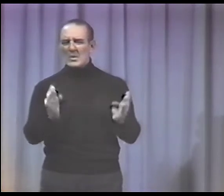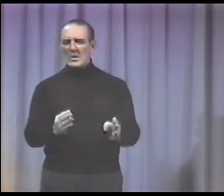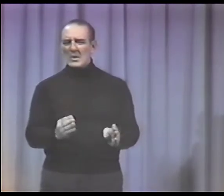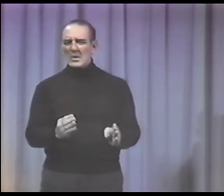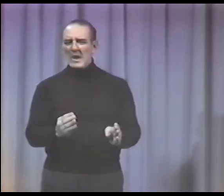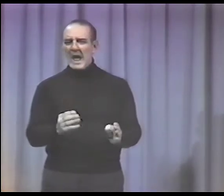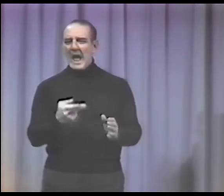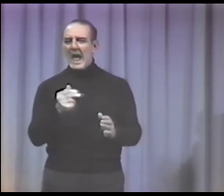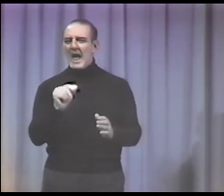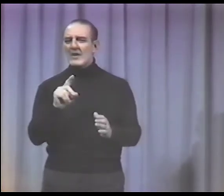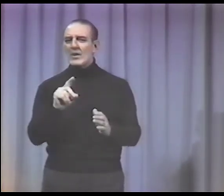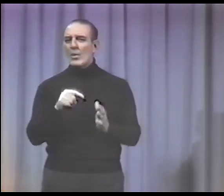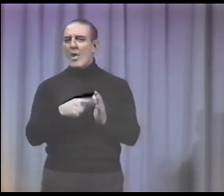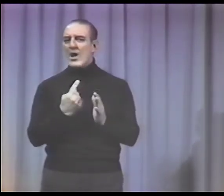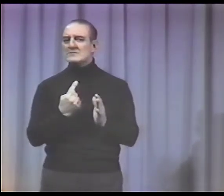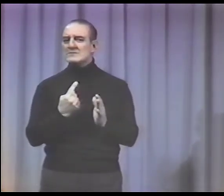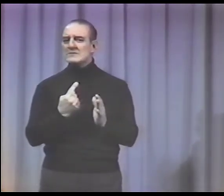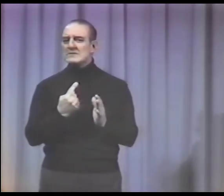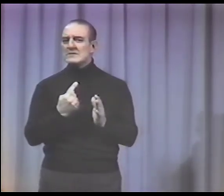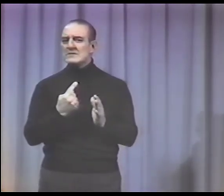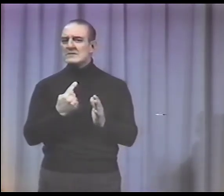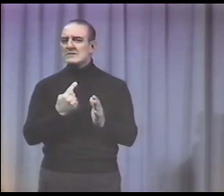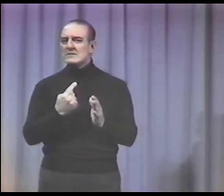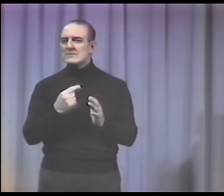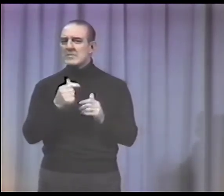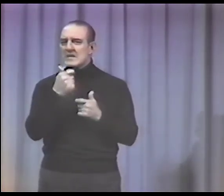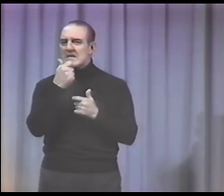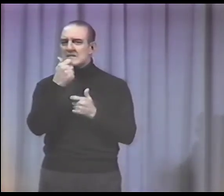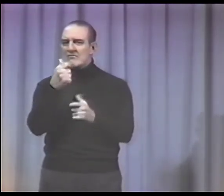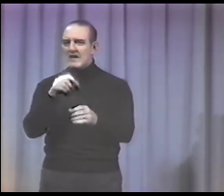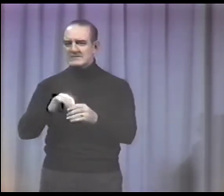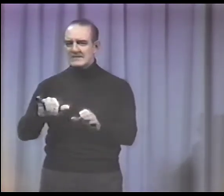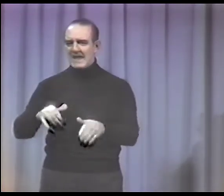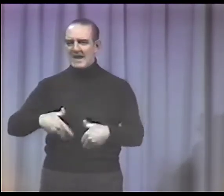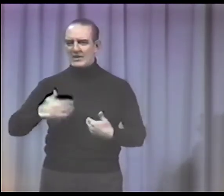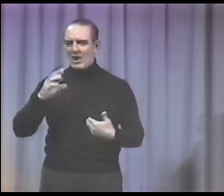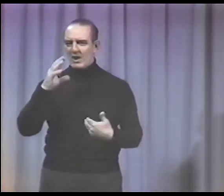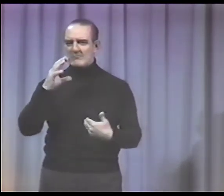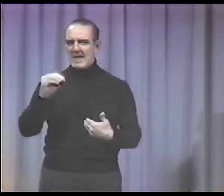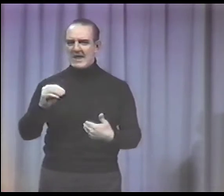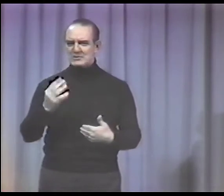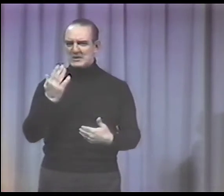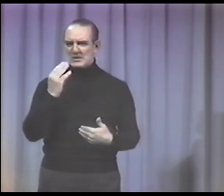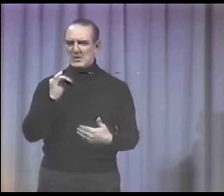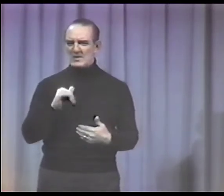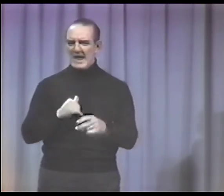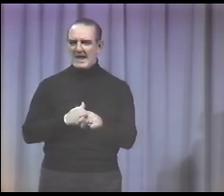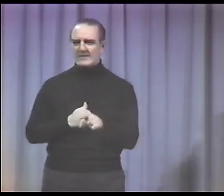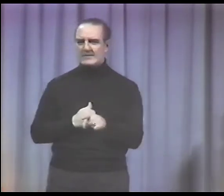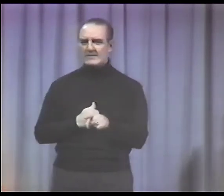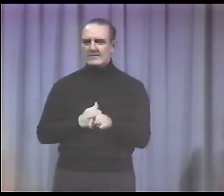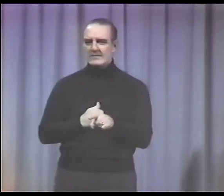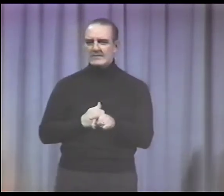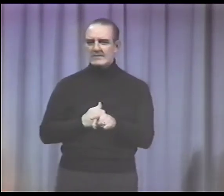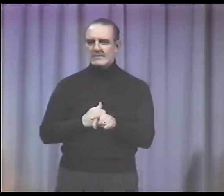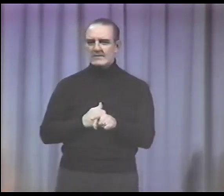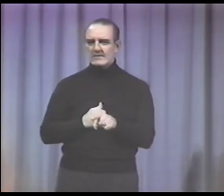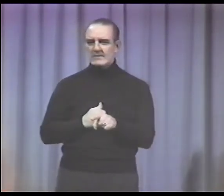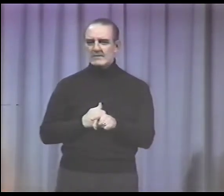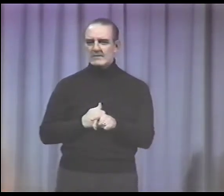beautiful damsel had once had an interest in that young man.